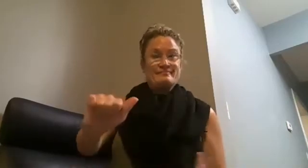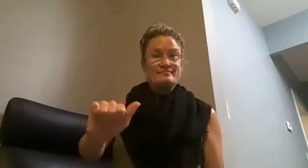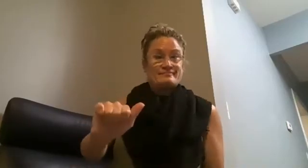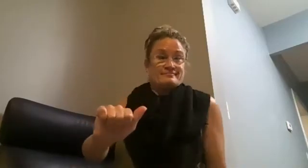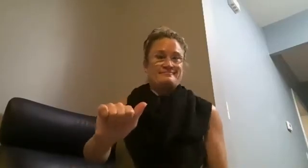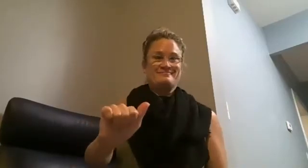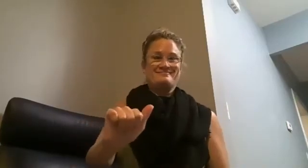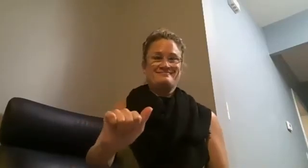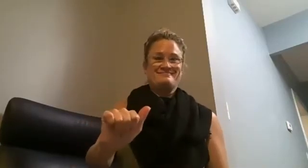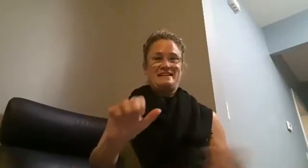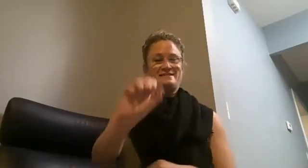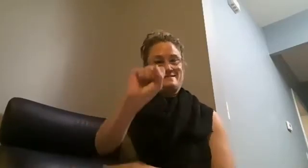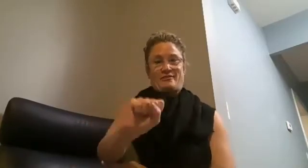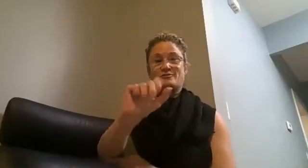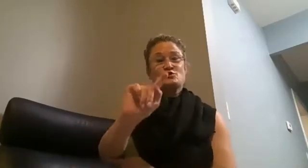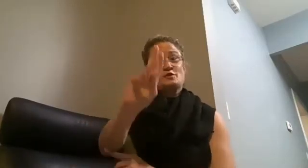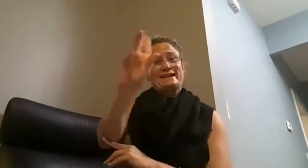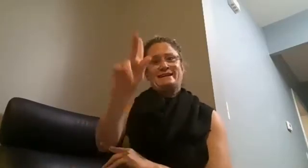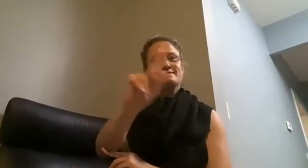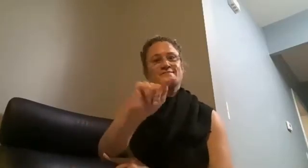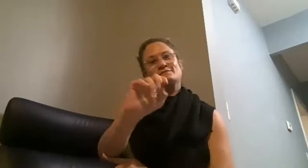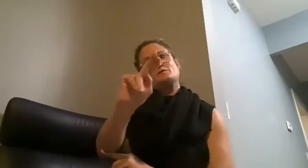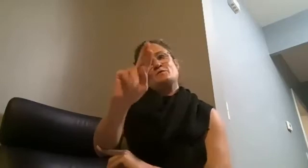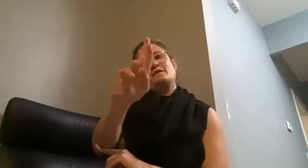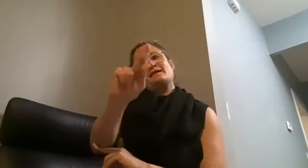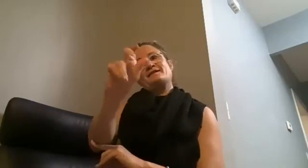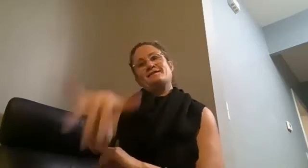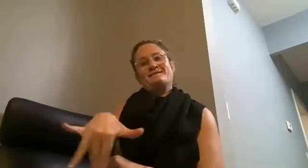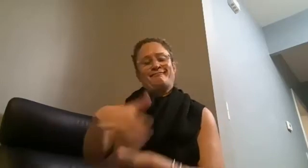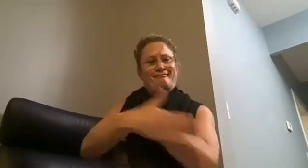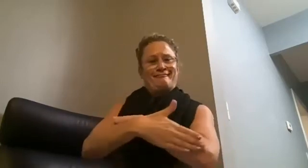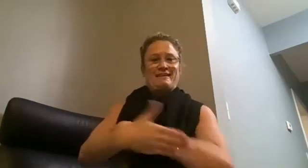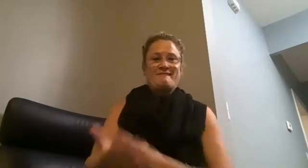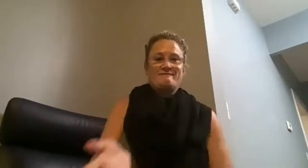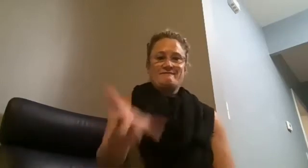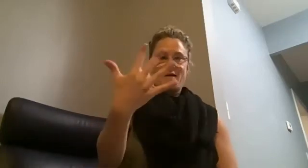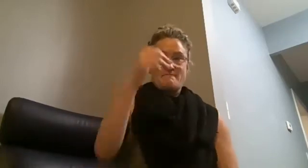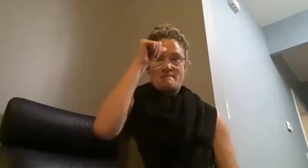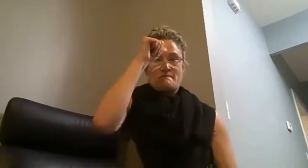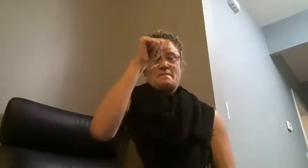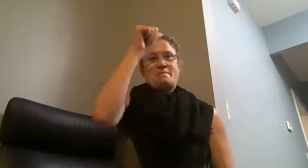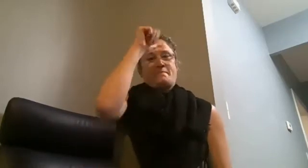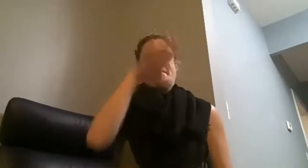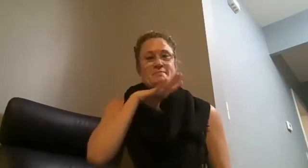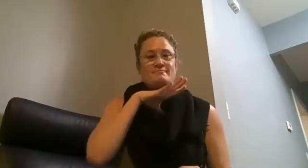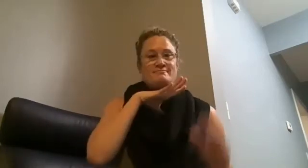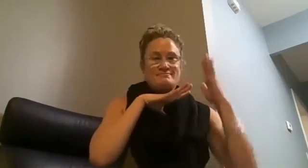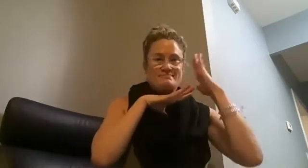southern Turkey. And what I had found is there's this group of 5 Muslim guys that had come from a really small village